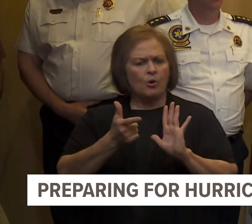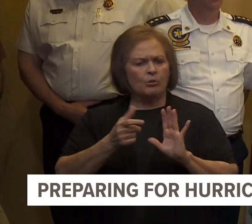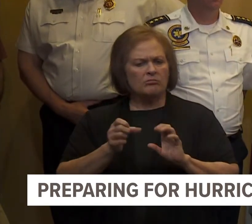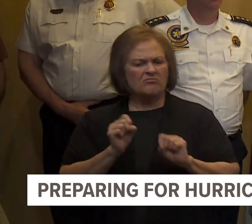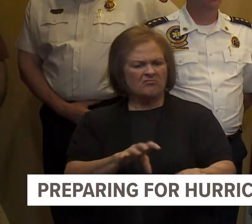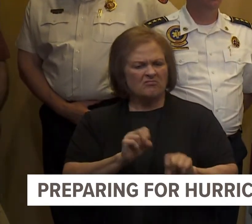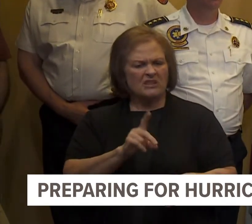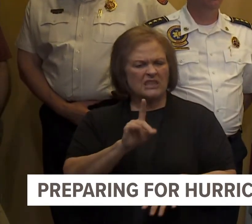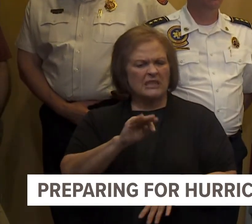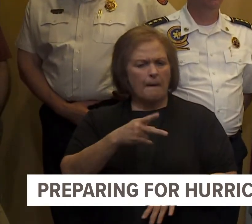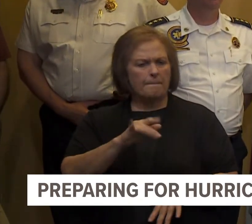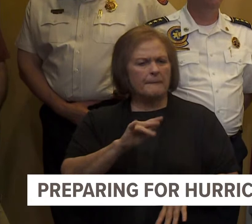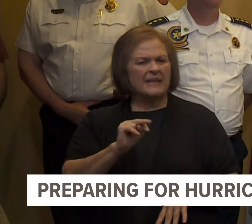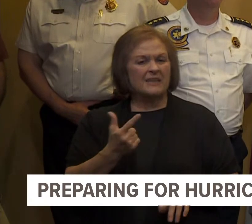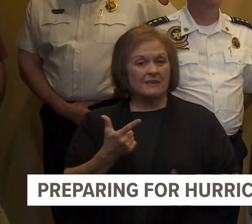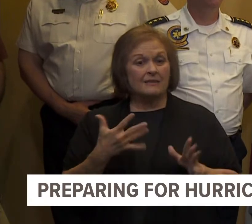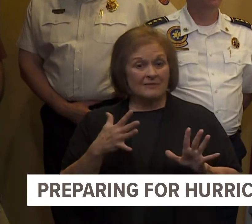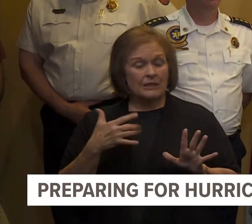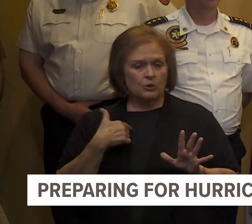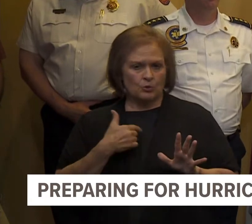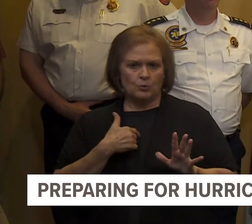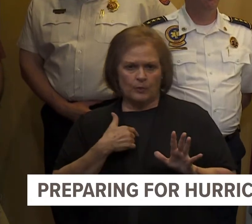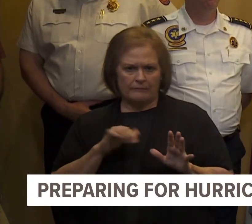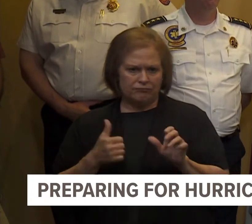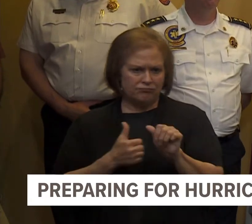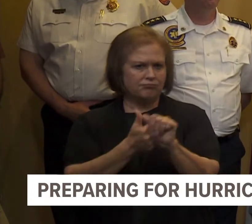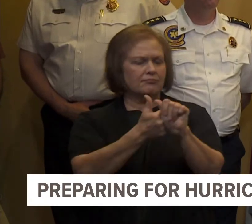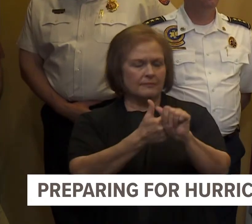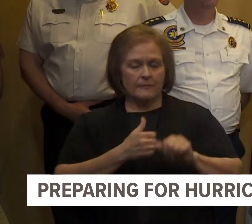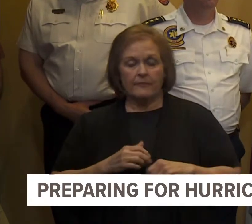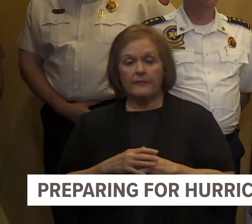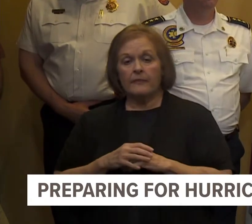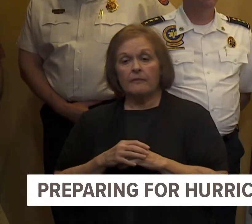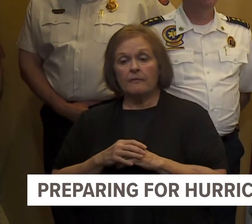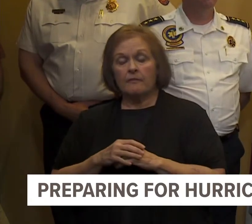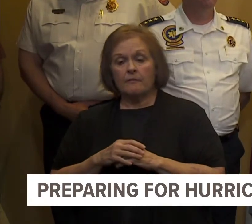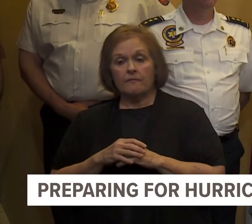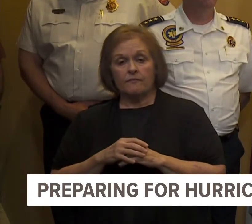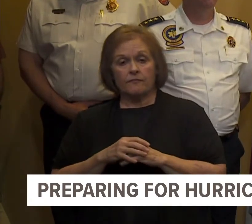2023, reducing flooding and projectile risks.